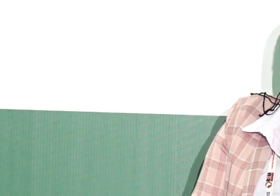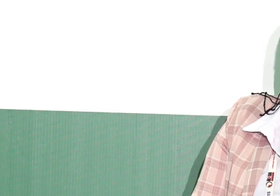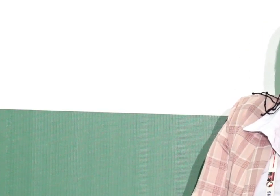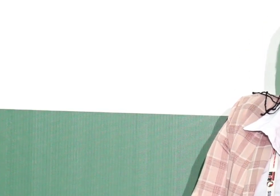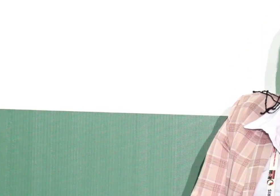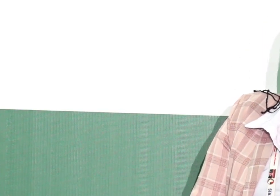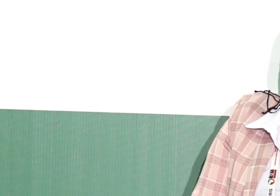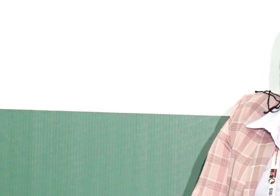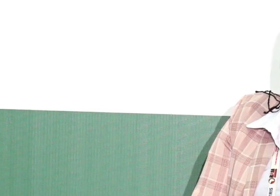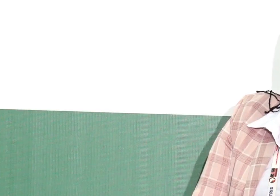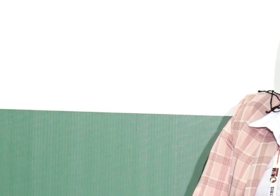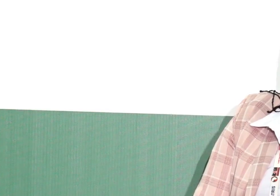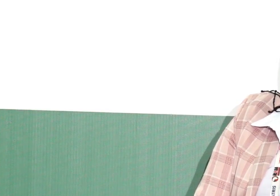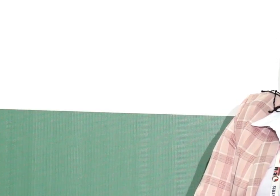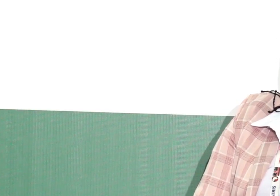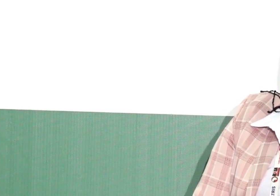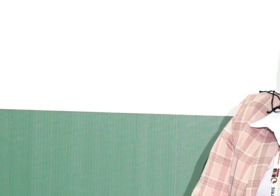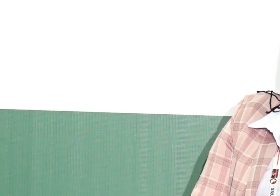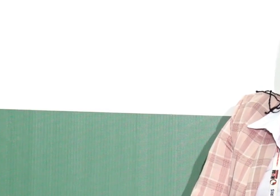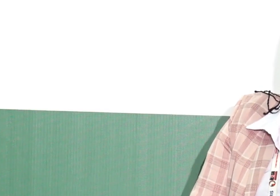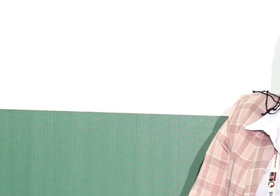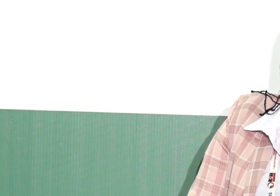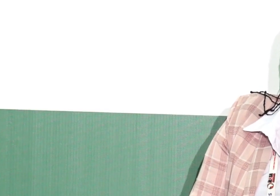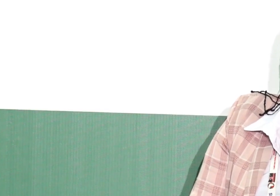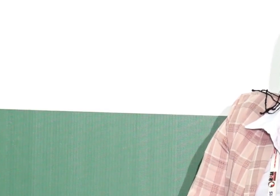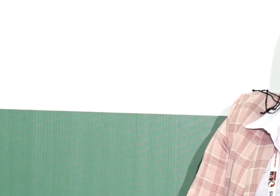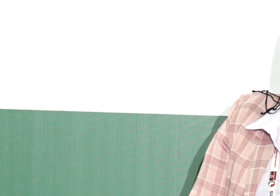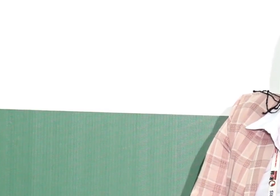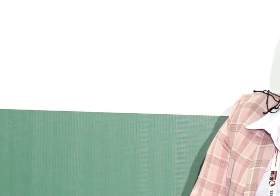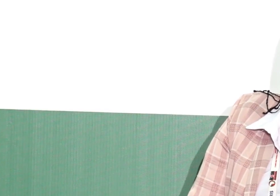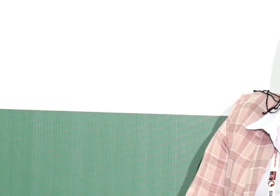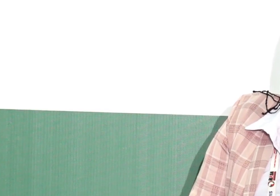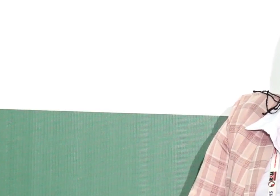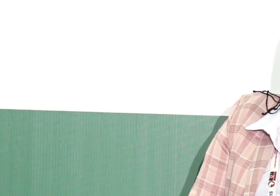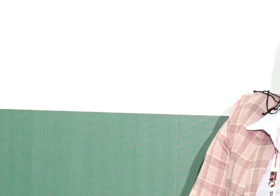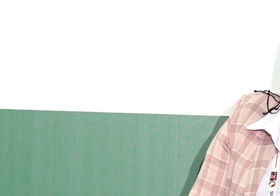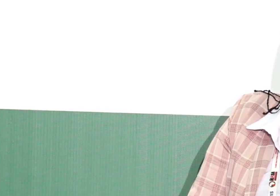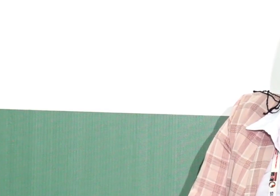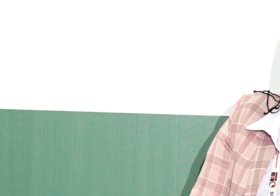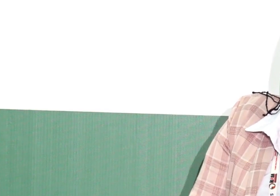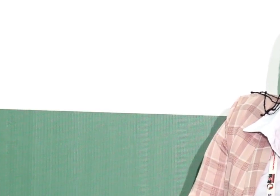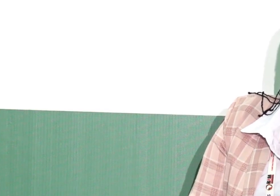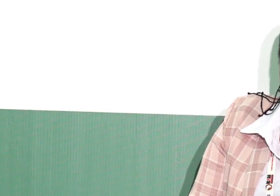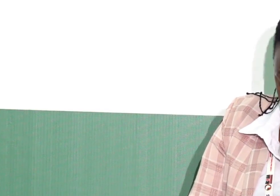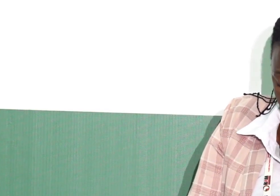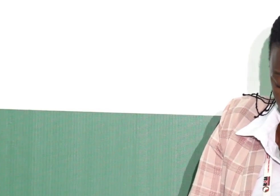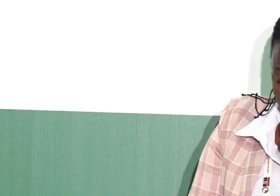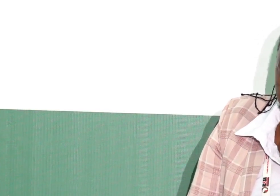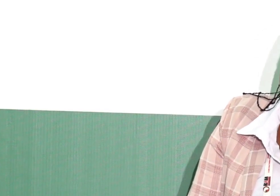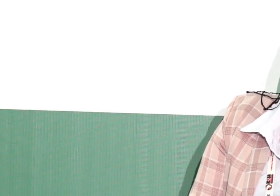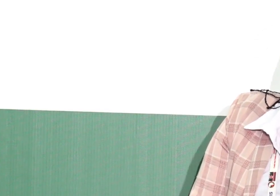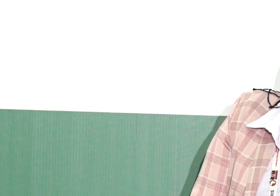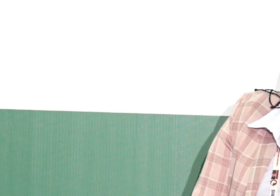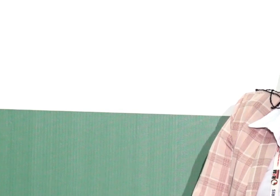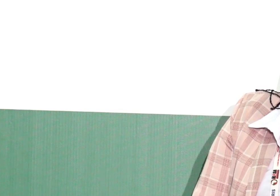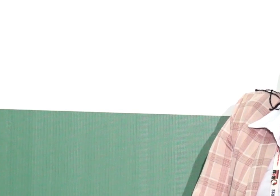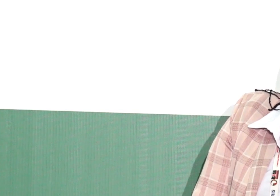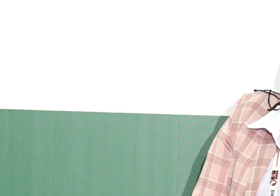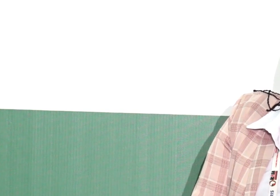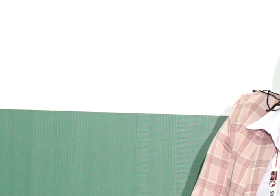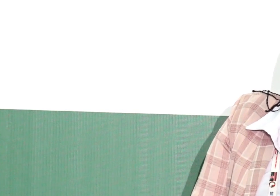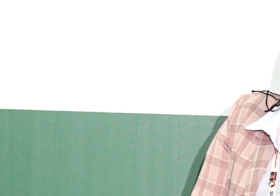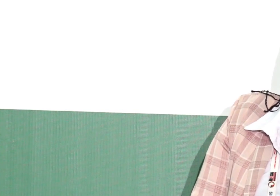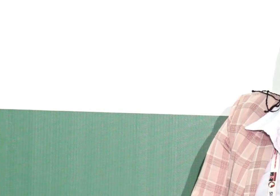recurrent lesions, unfortunately, we did not go to really look at that to